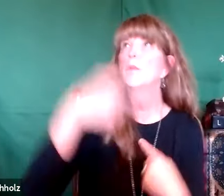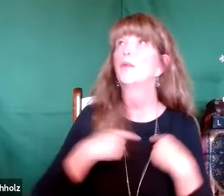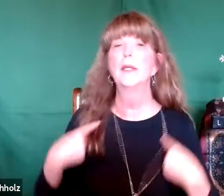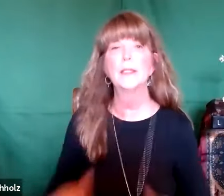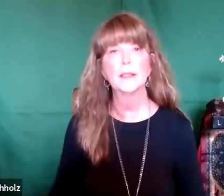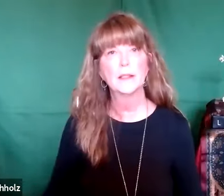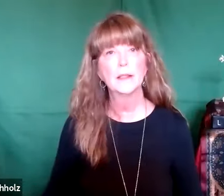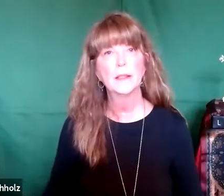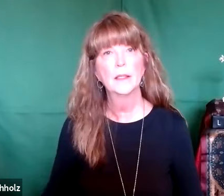represents